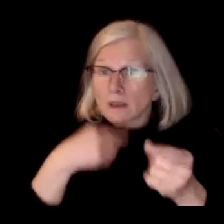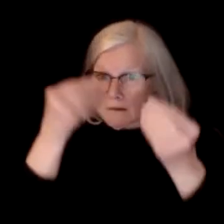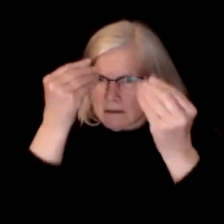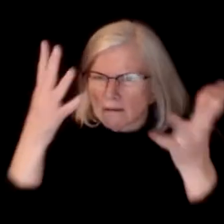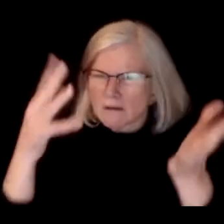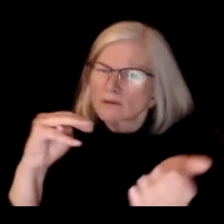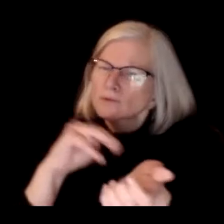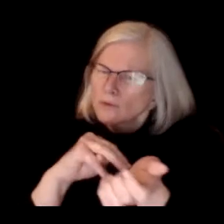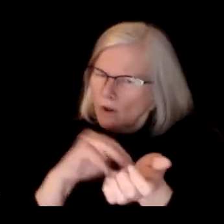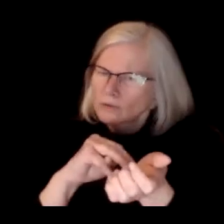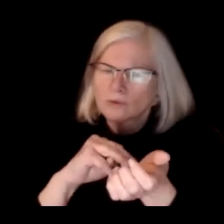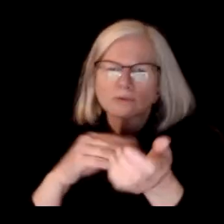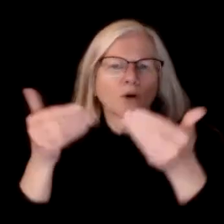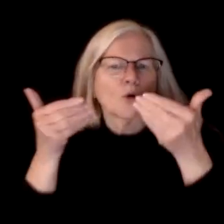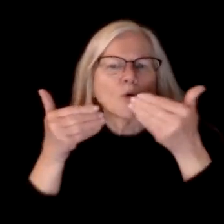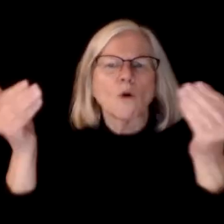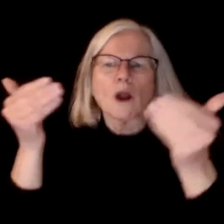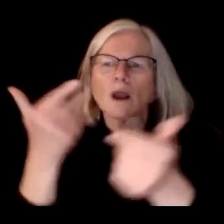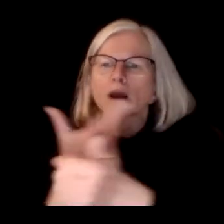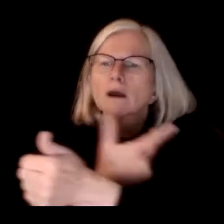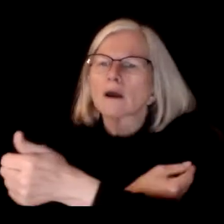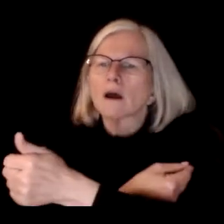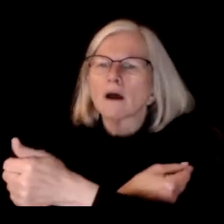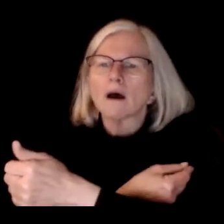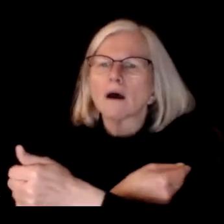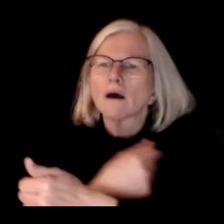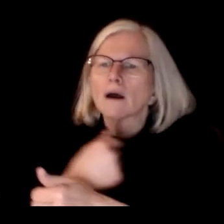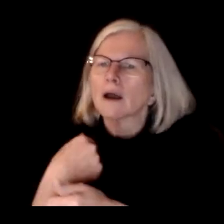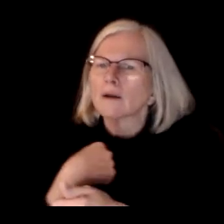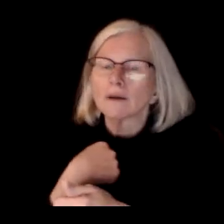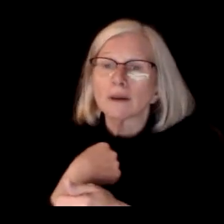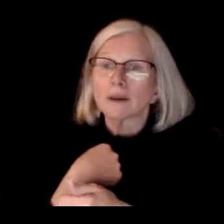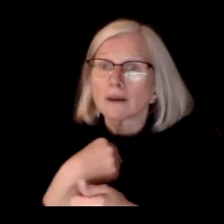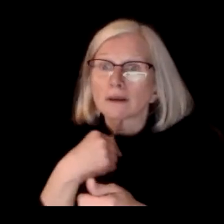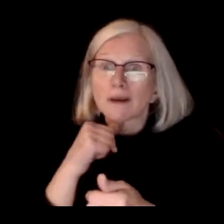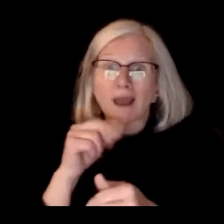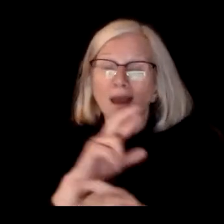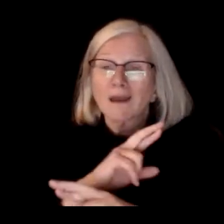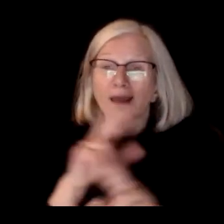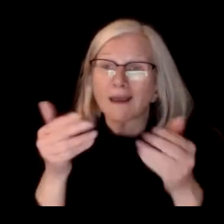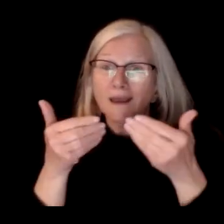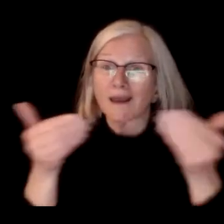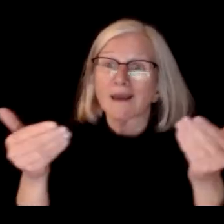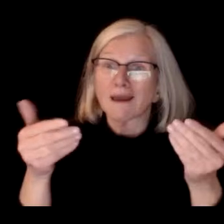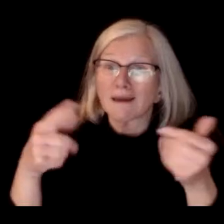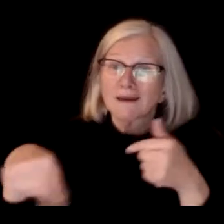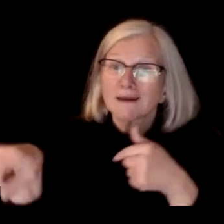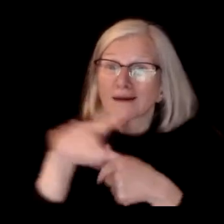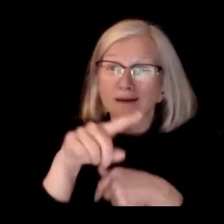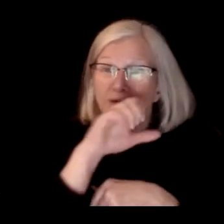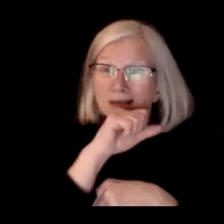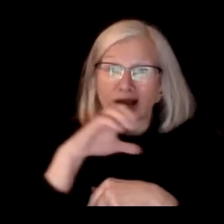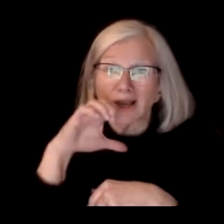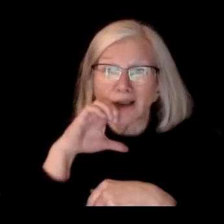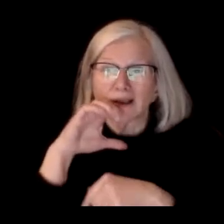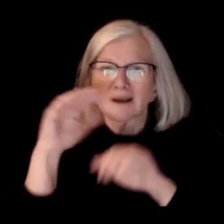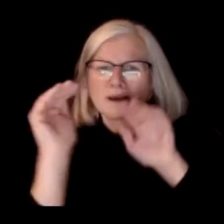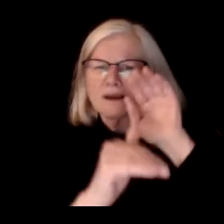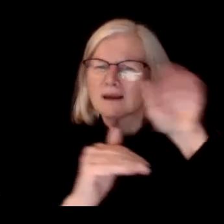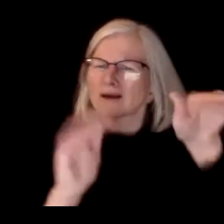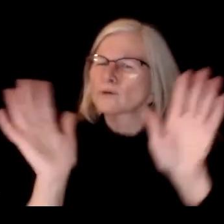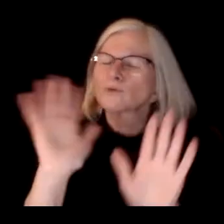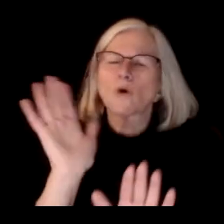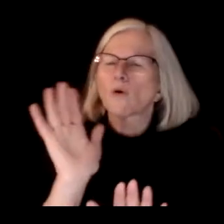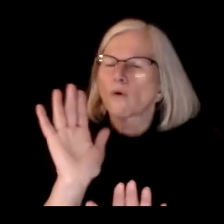not yet ready to advise large groups of Minnesotans on how they